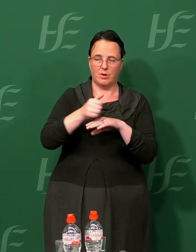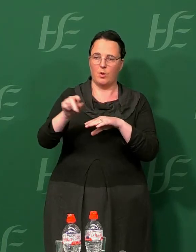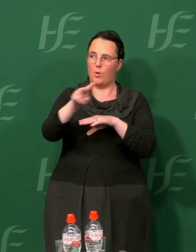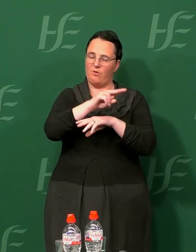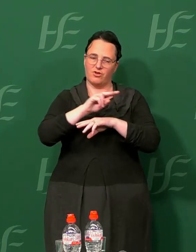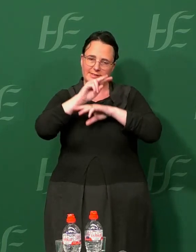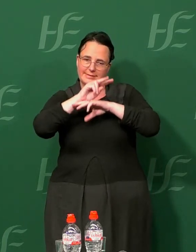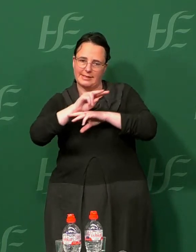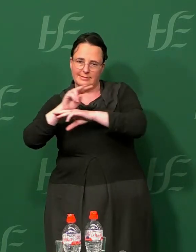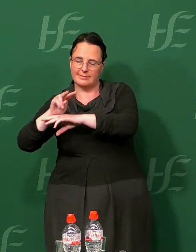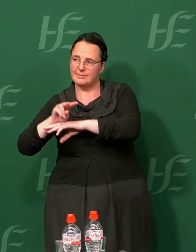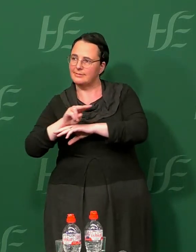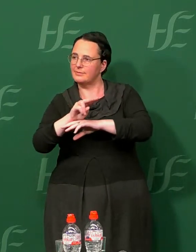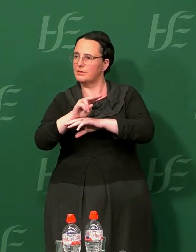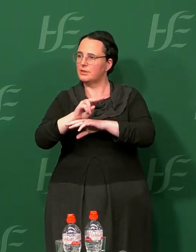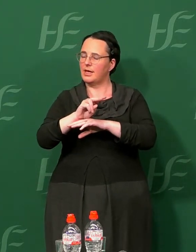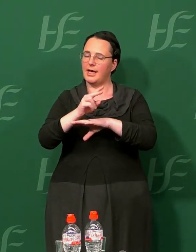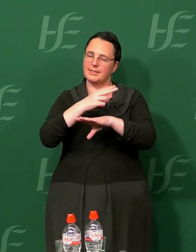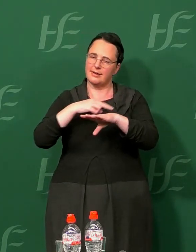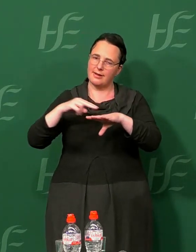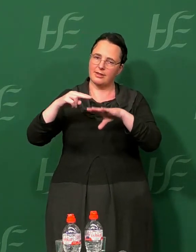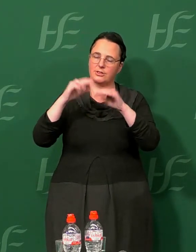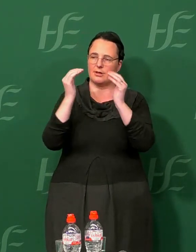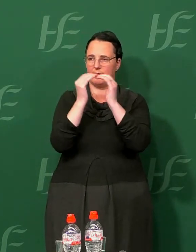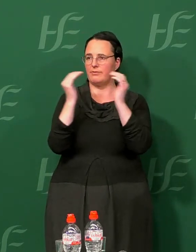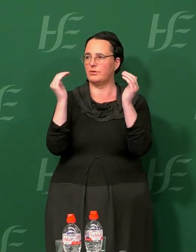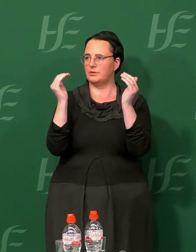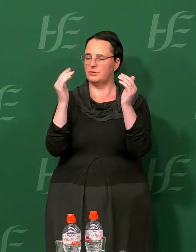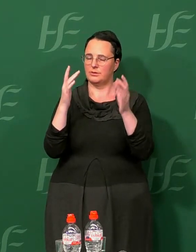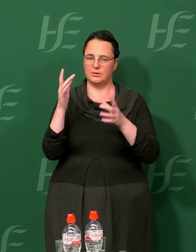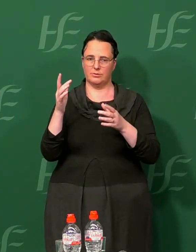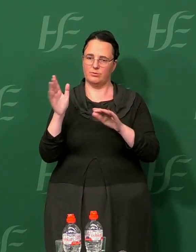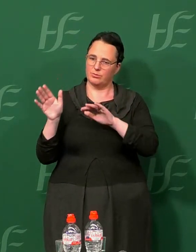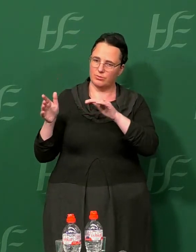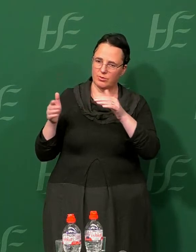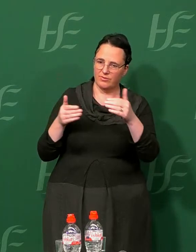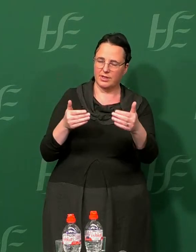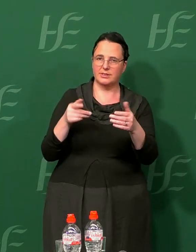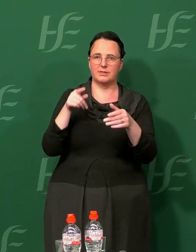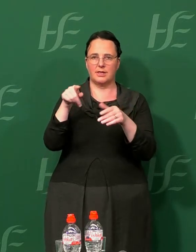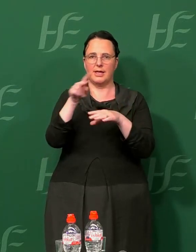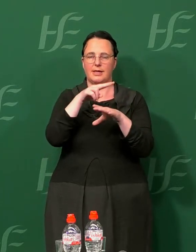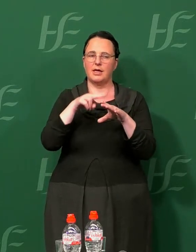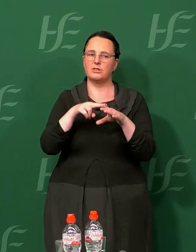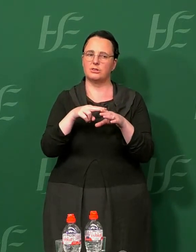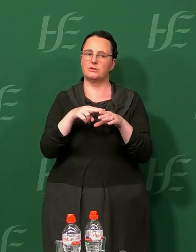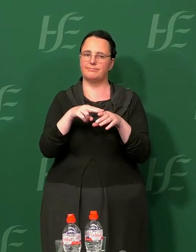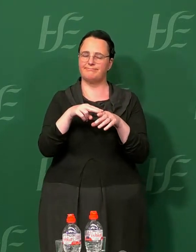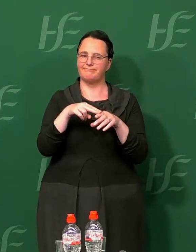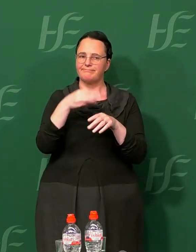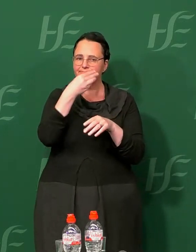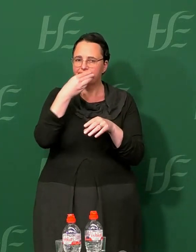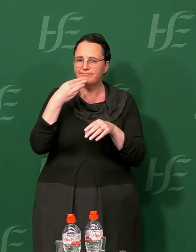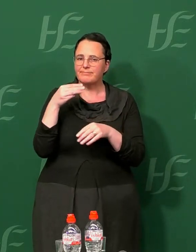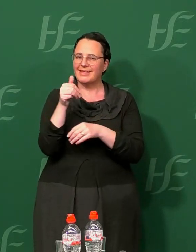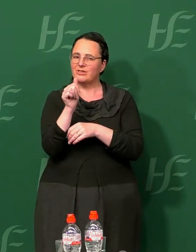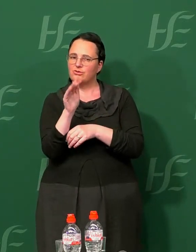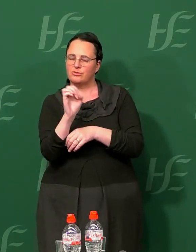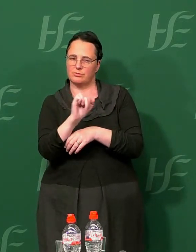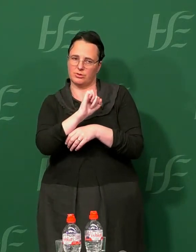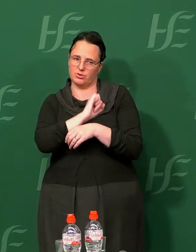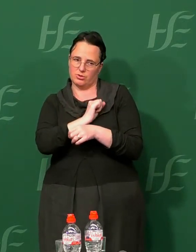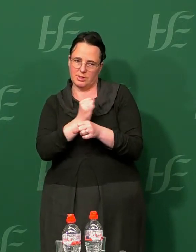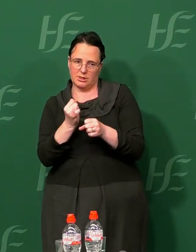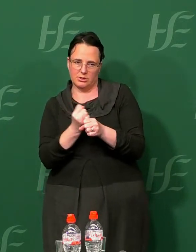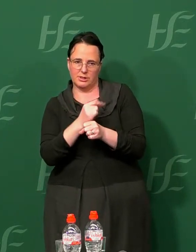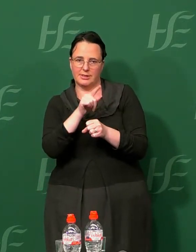working very closely, working at a national level to provide national assurance of the services in